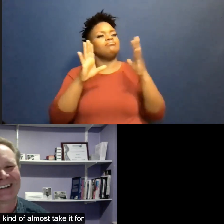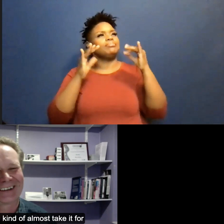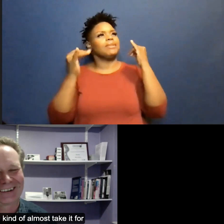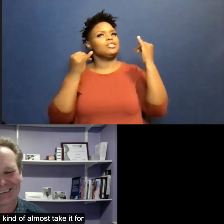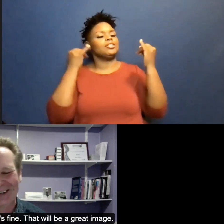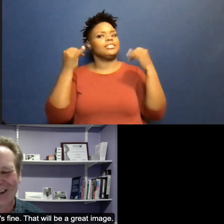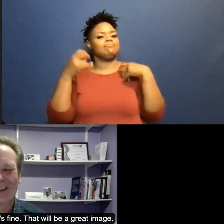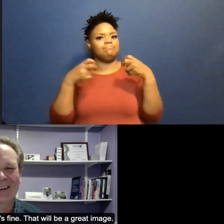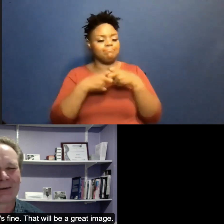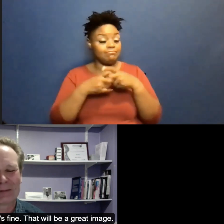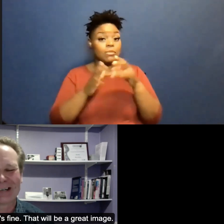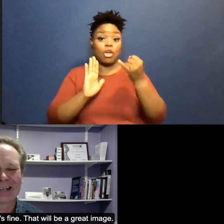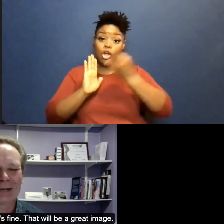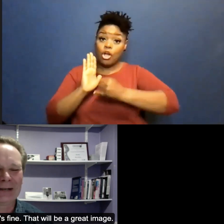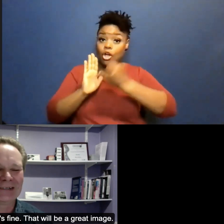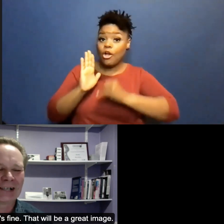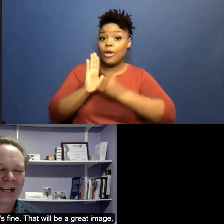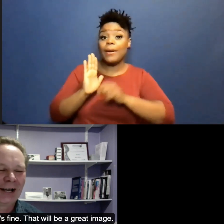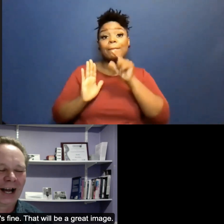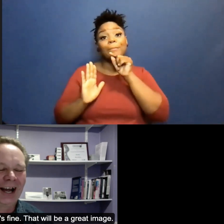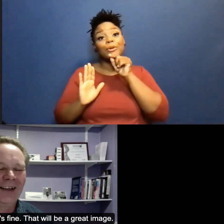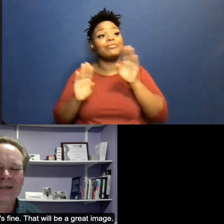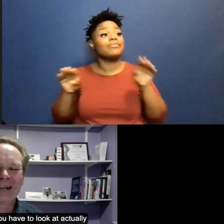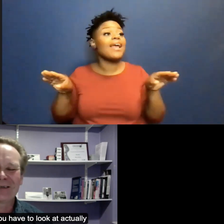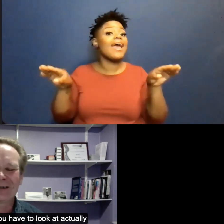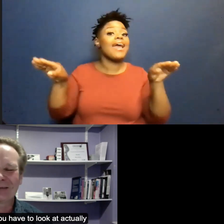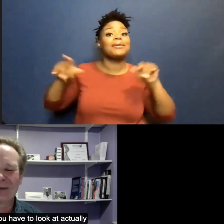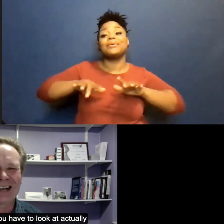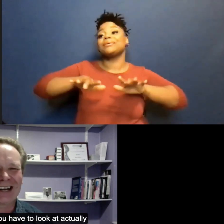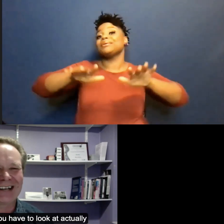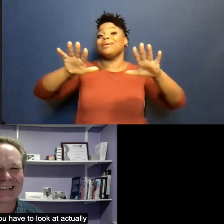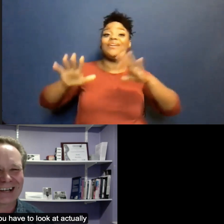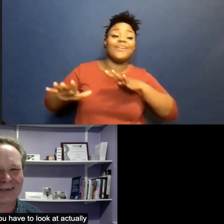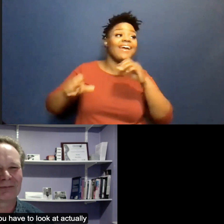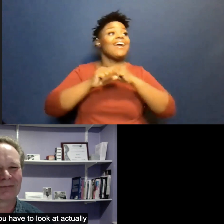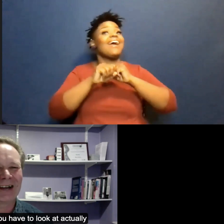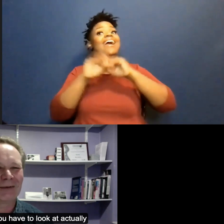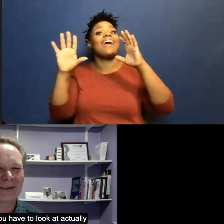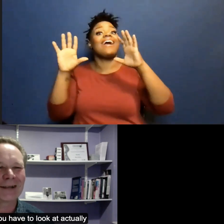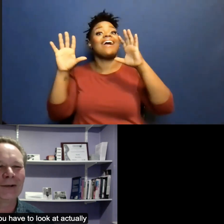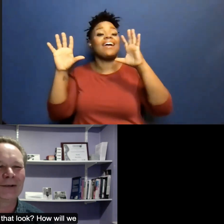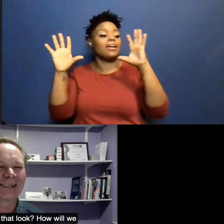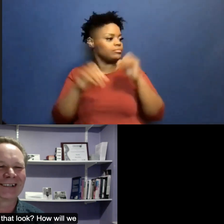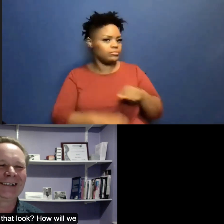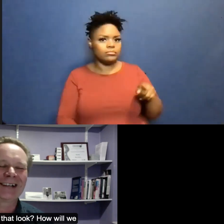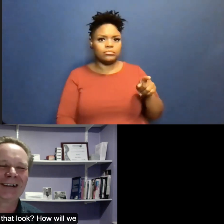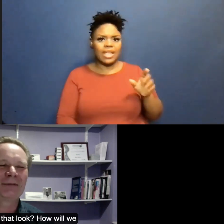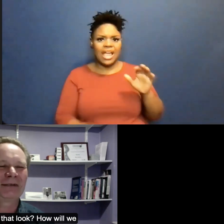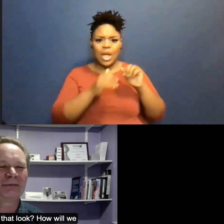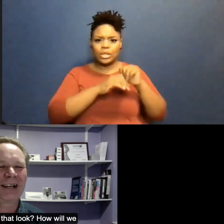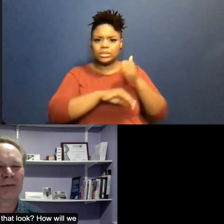fine. That would be a great image. And then you have to look at, well, how will that look? And